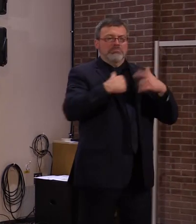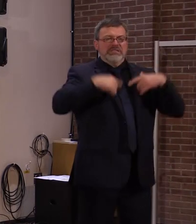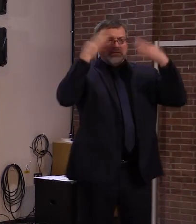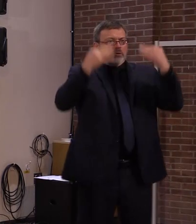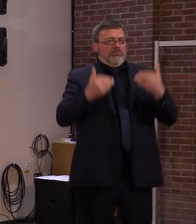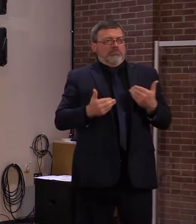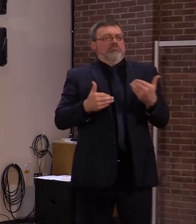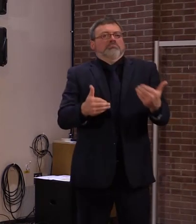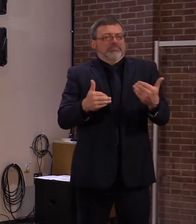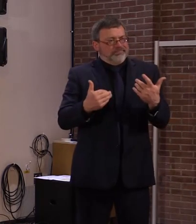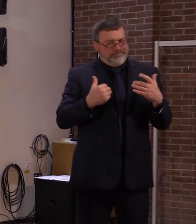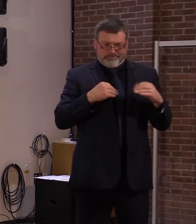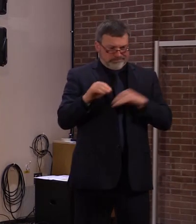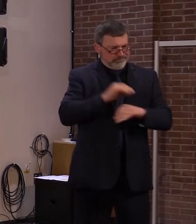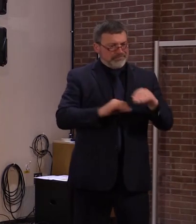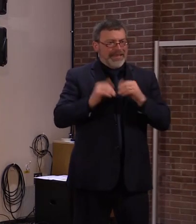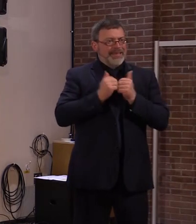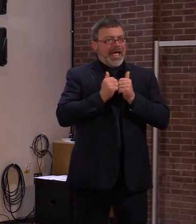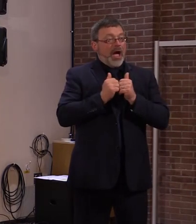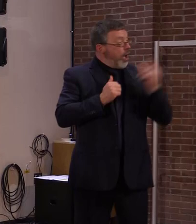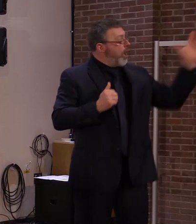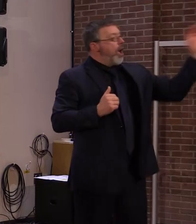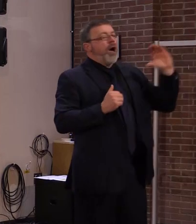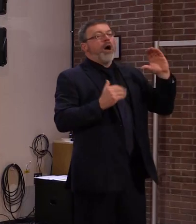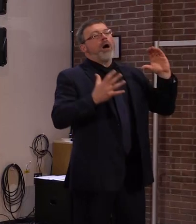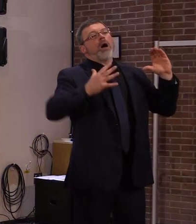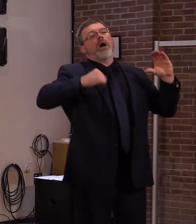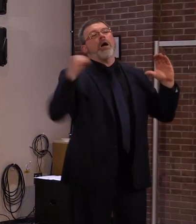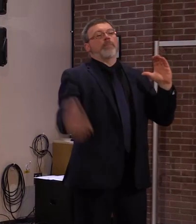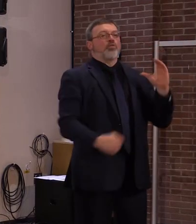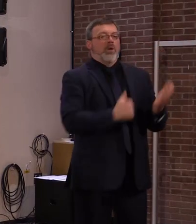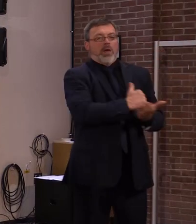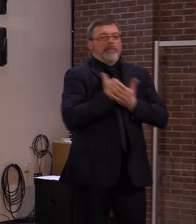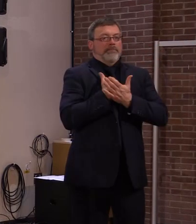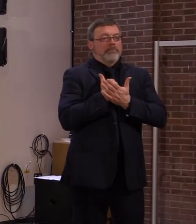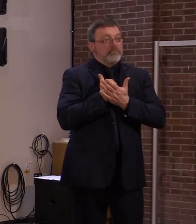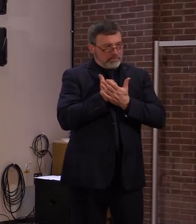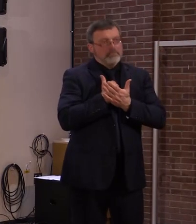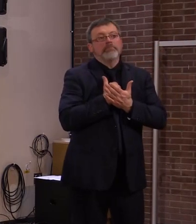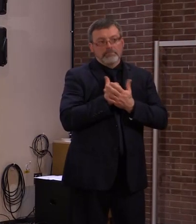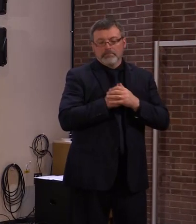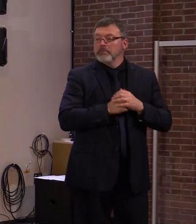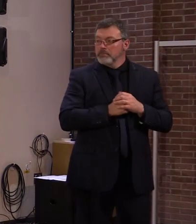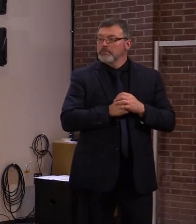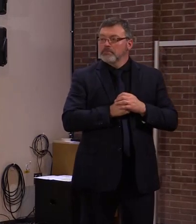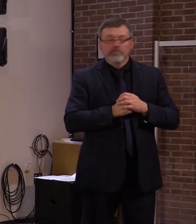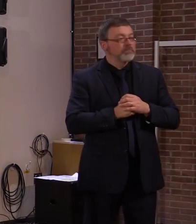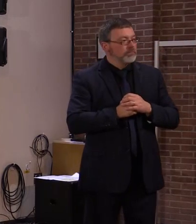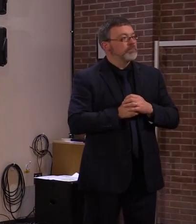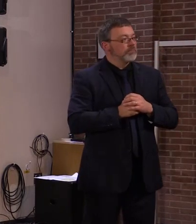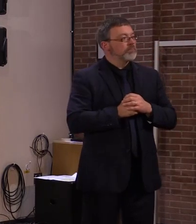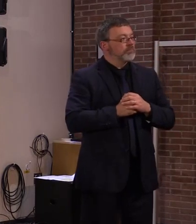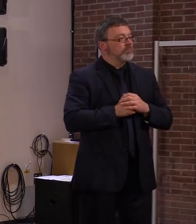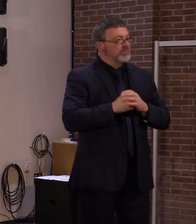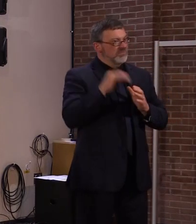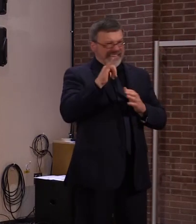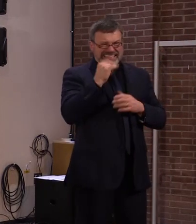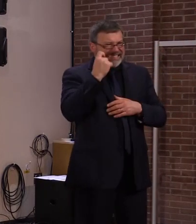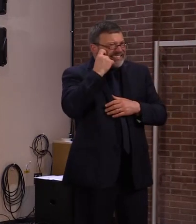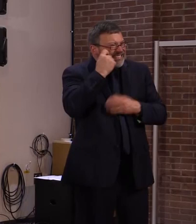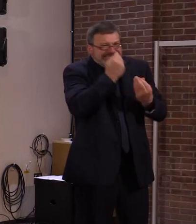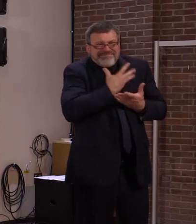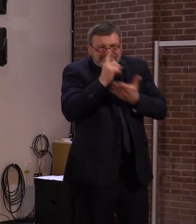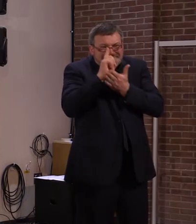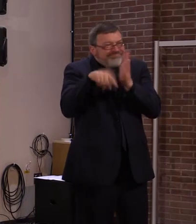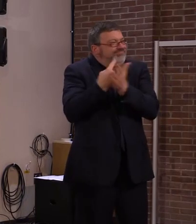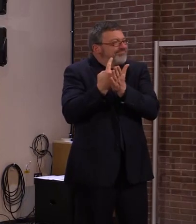parameters as we speak, but this was just announced, within the hour, I gather, and